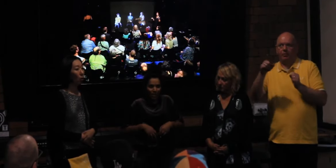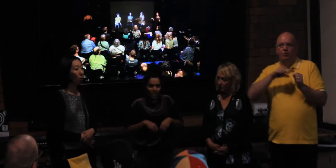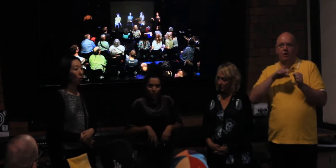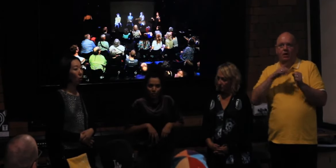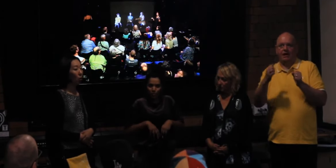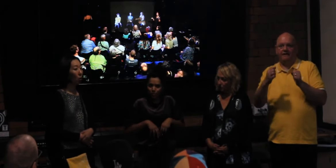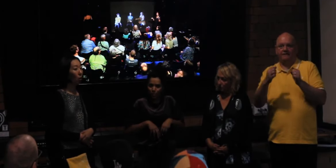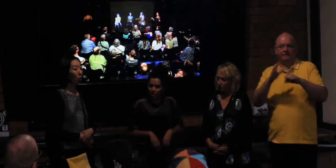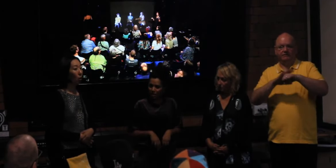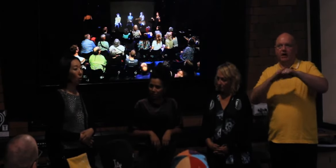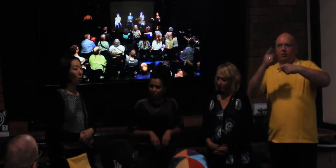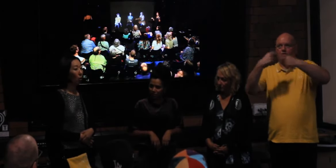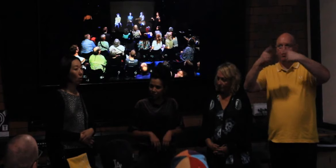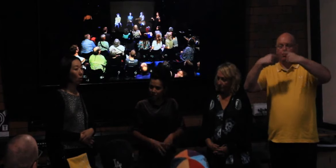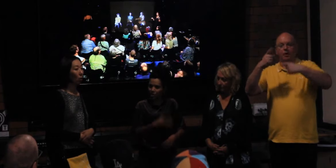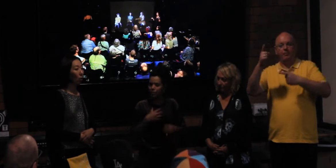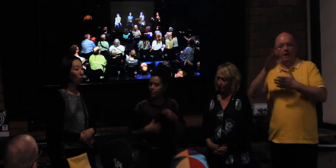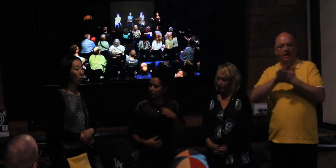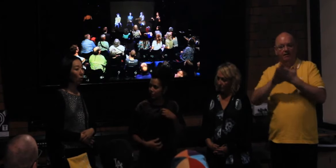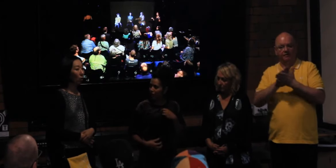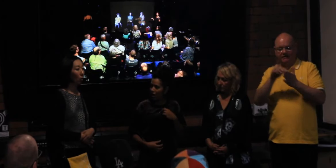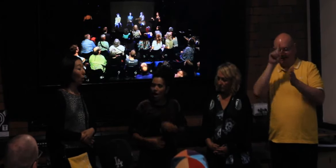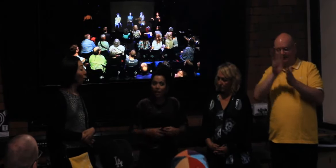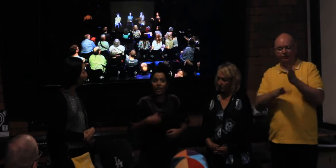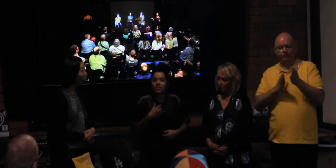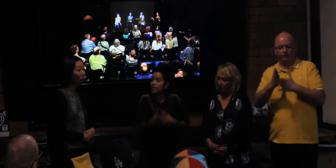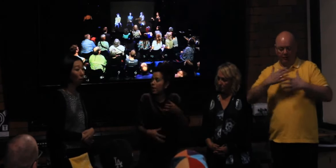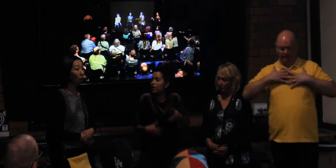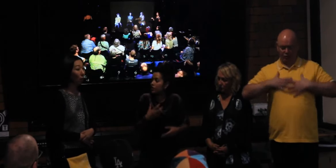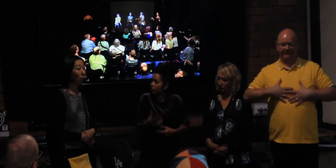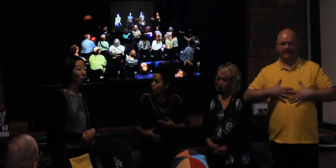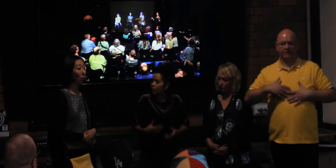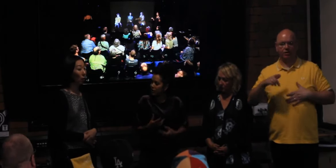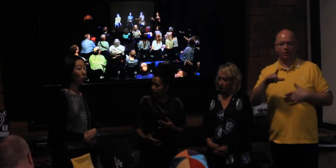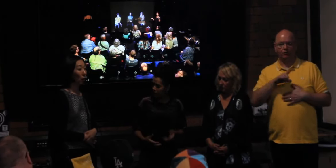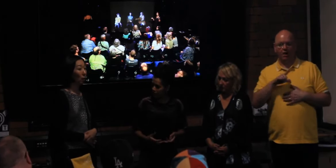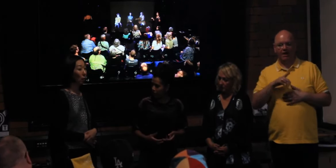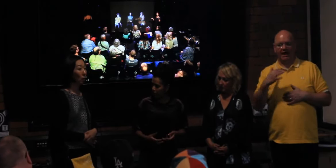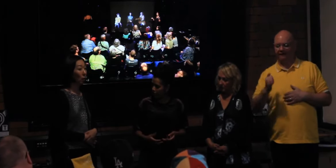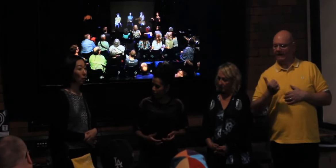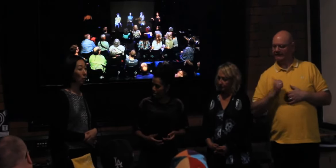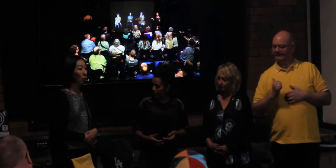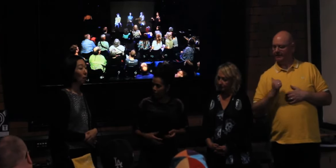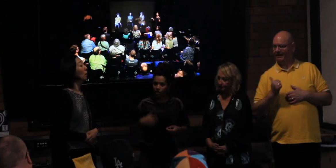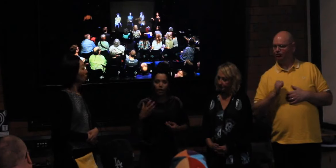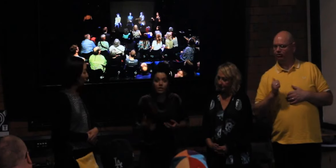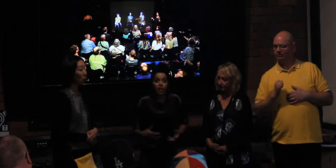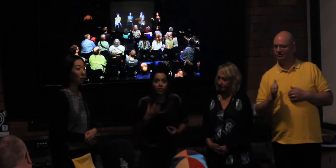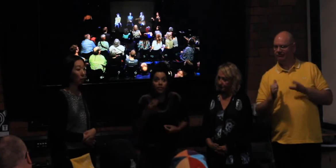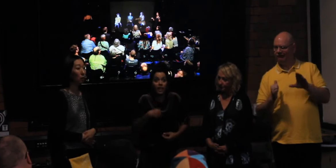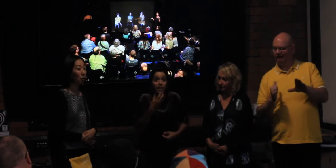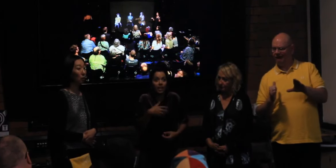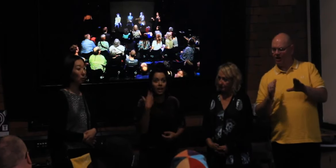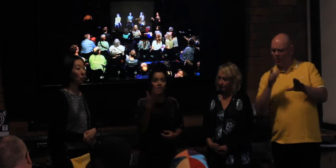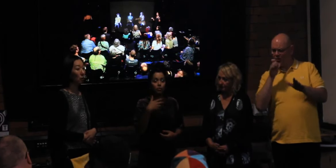brought me into my body in terms of that anticipation of what I was going to experience. So I was kind